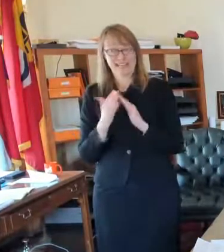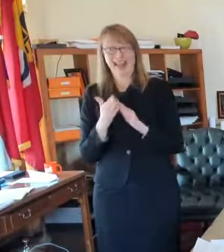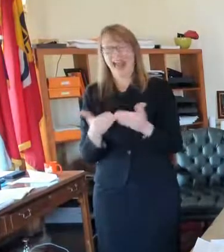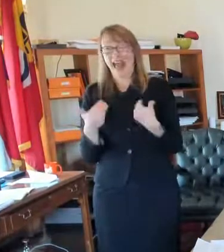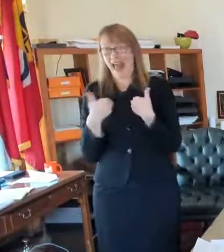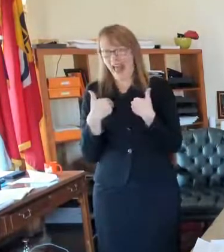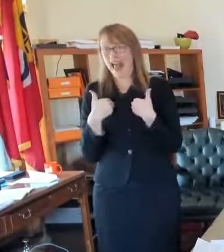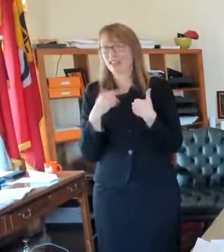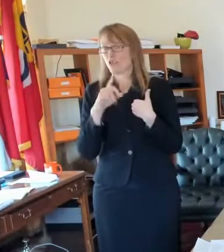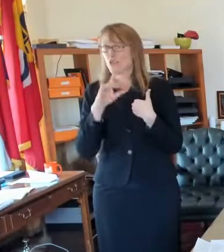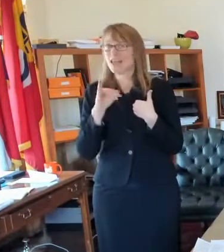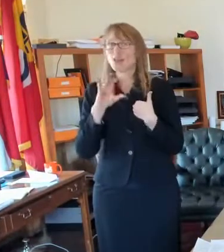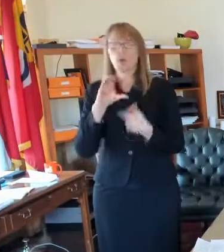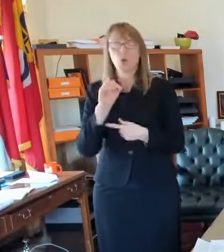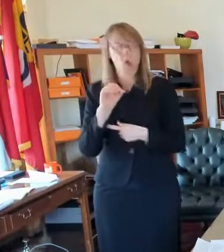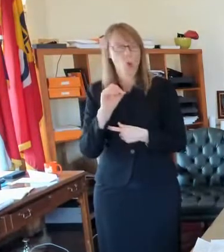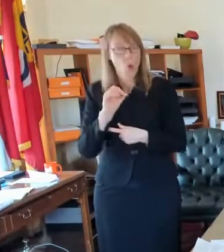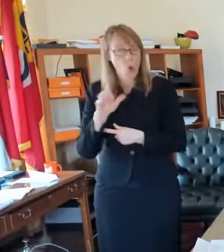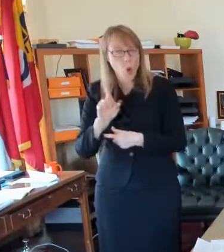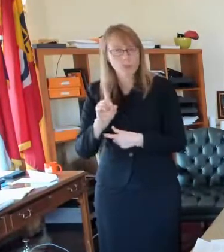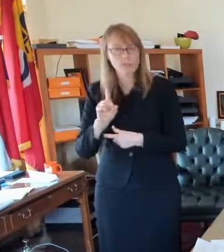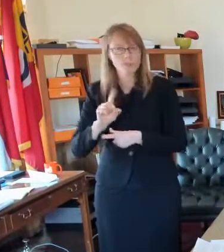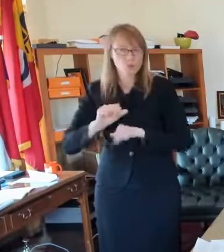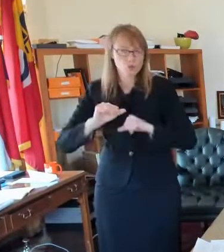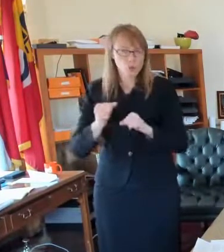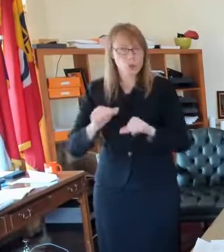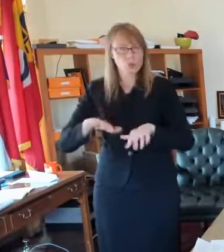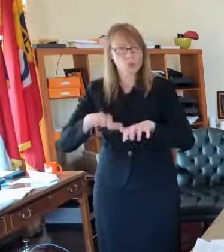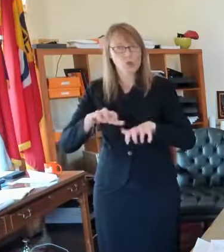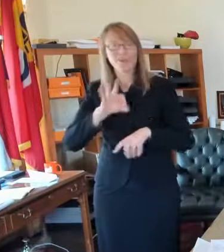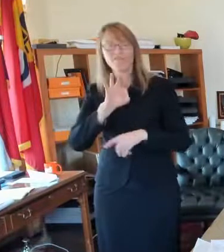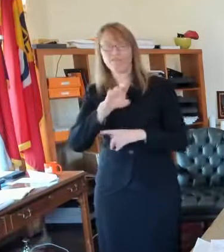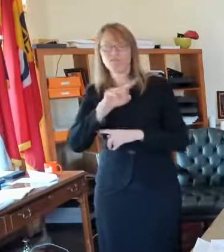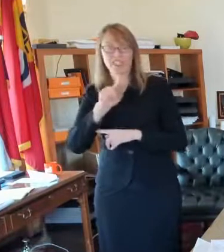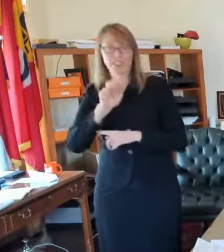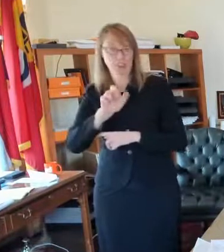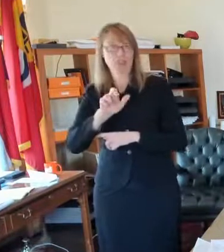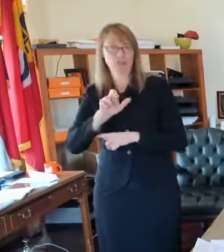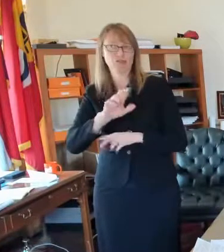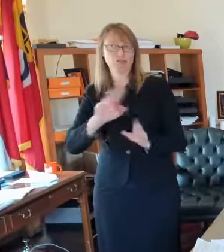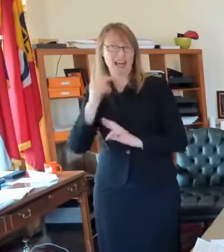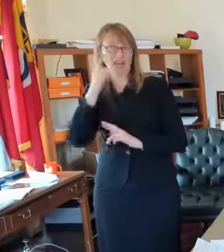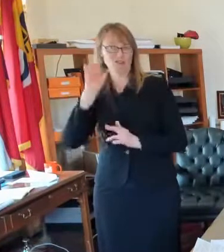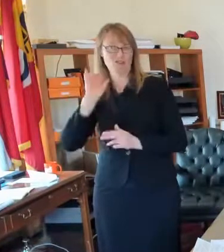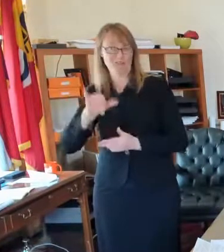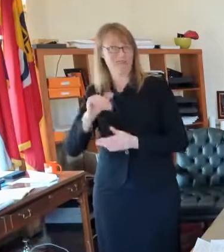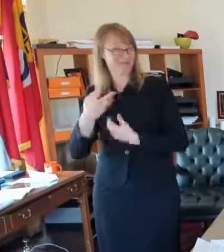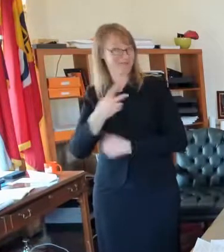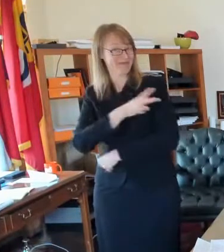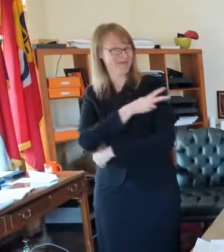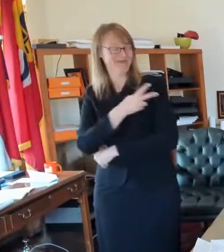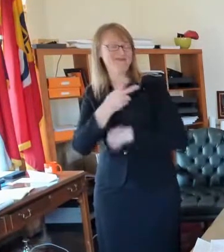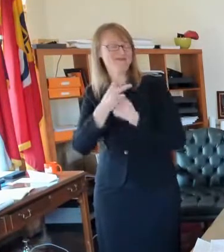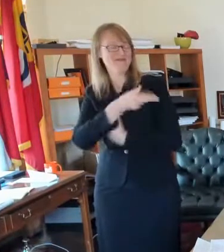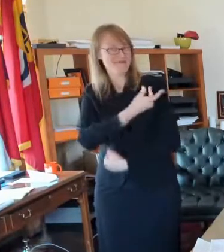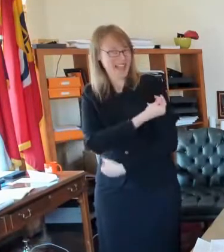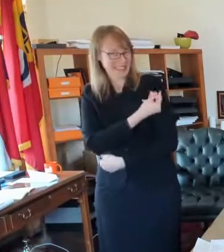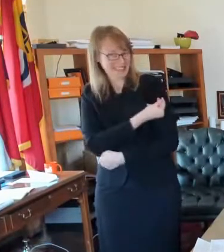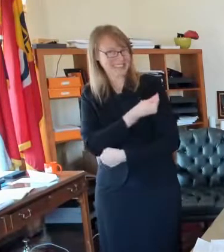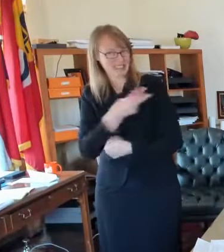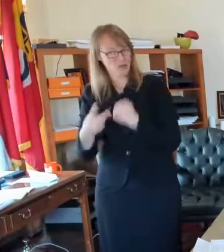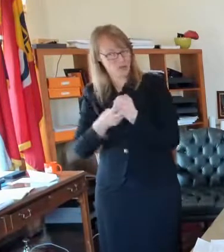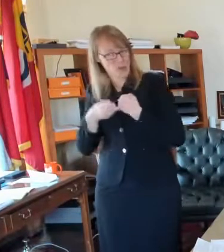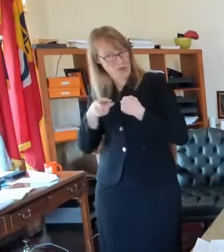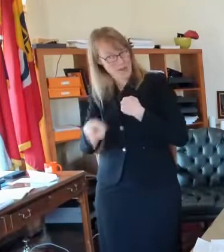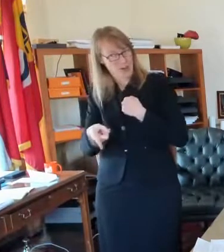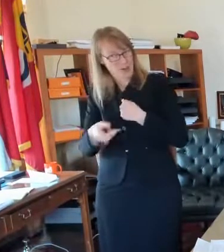COVID, Alice's question is, for someone who is positive, how long is it your understanding that they are actually contagious and able